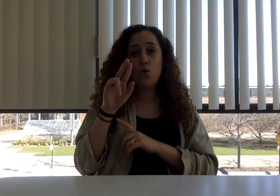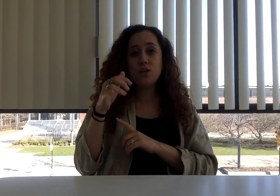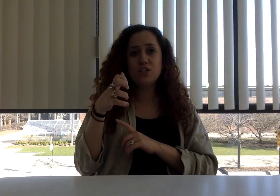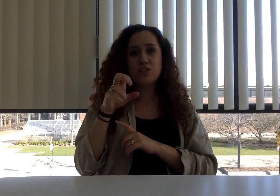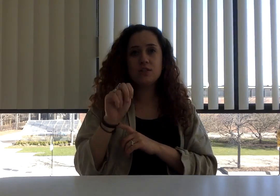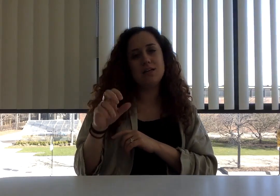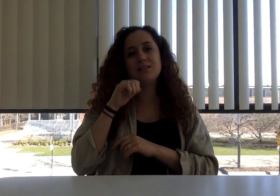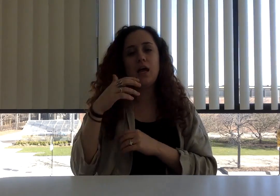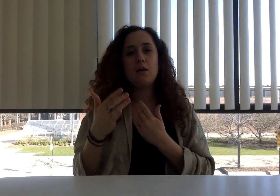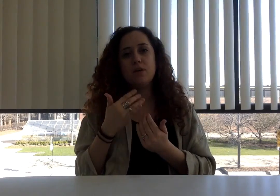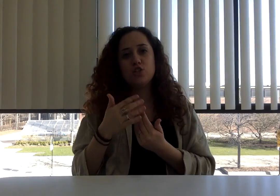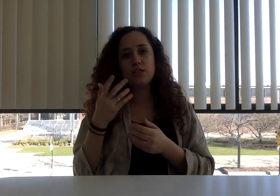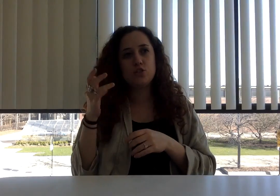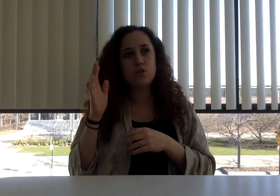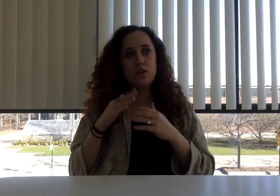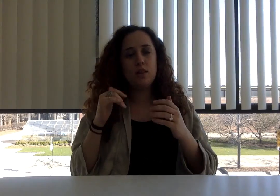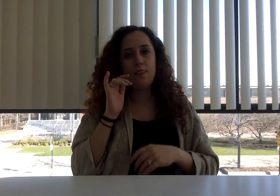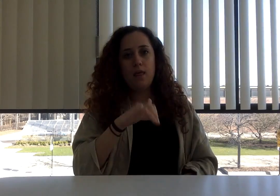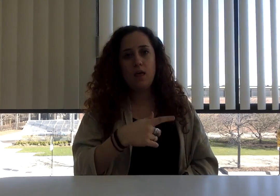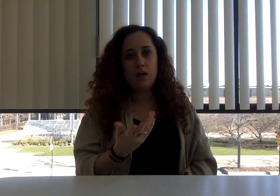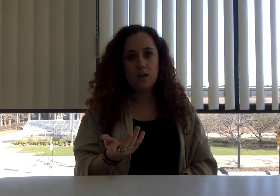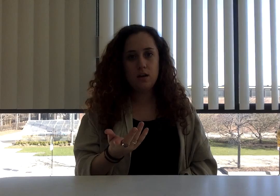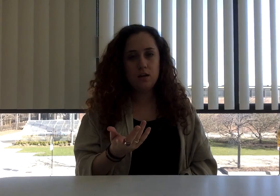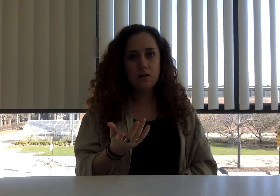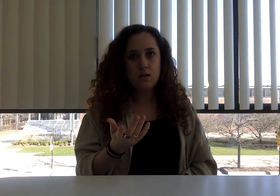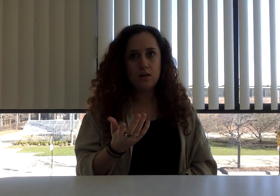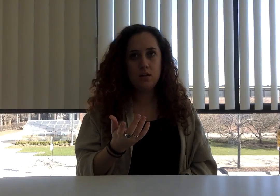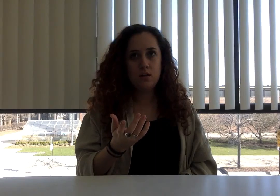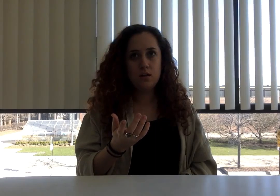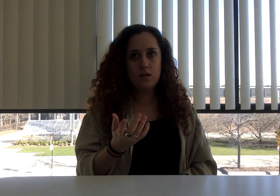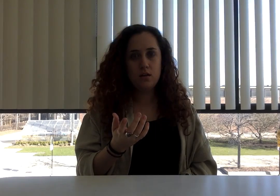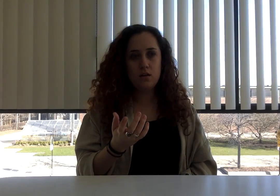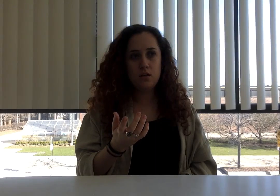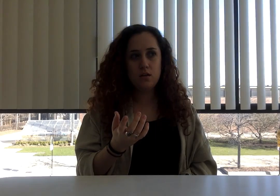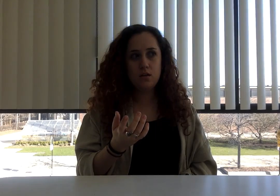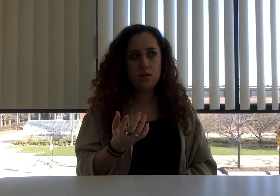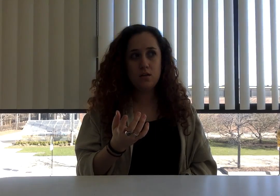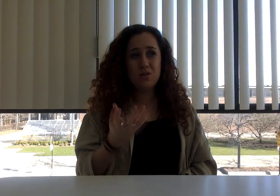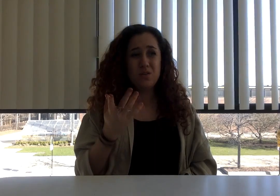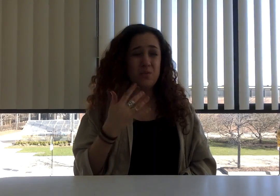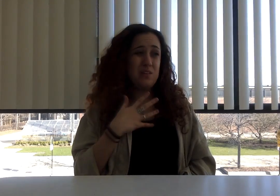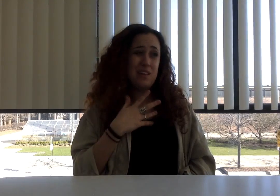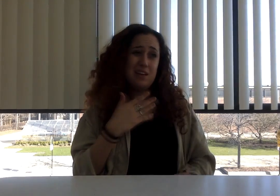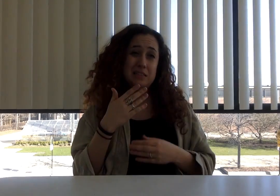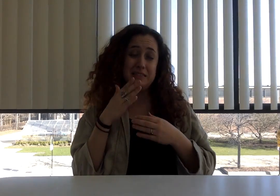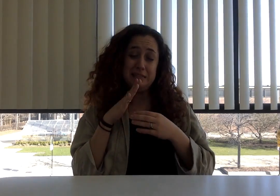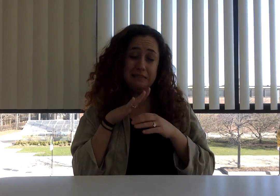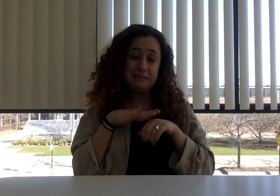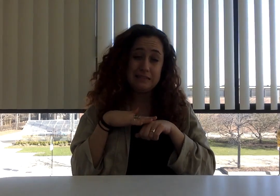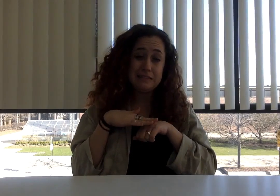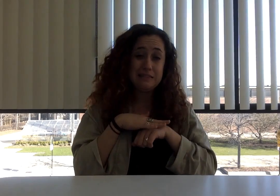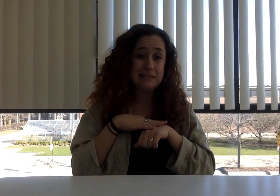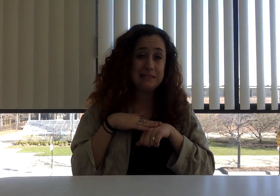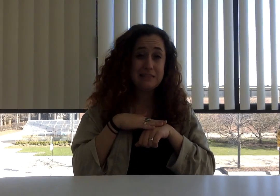y squared equals r squared. We also talked about that. Obviously, something went wrong. But like the whole question's